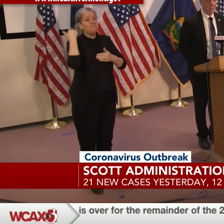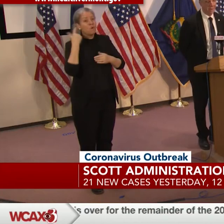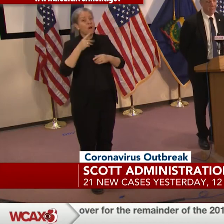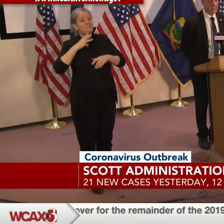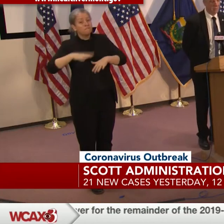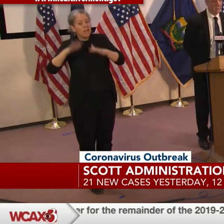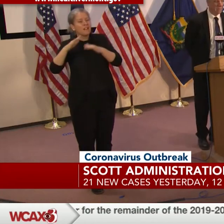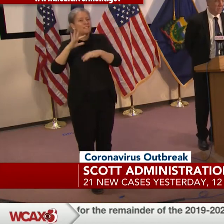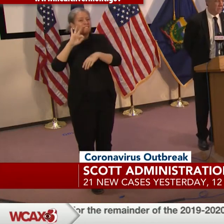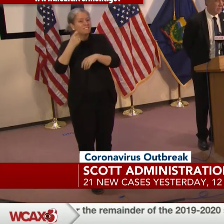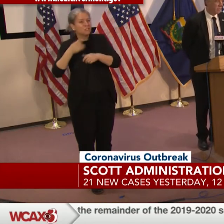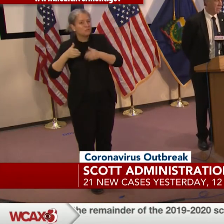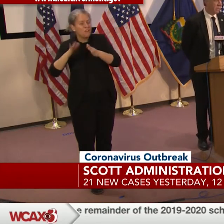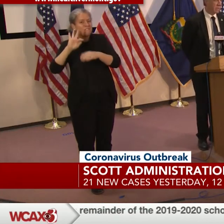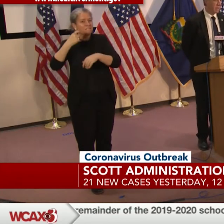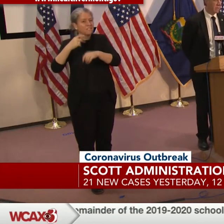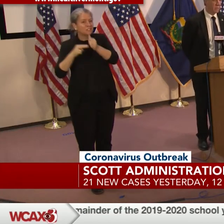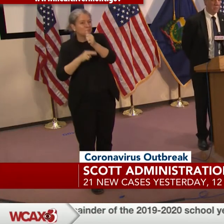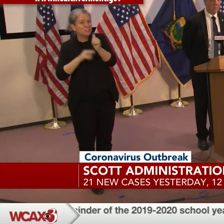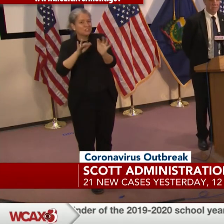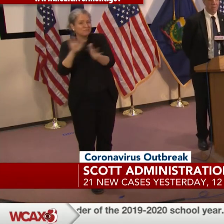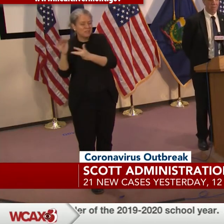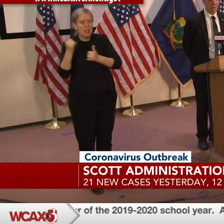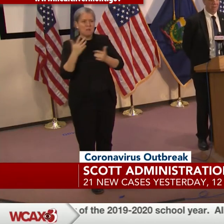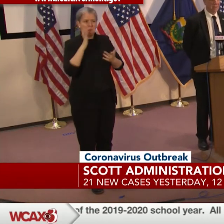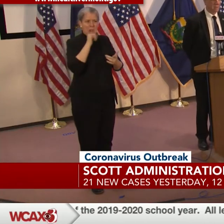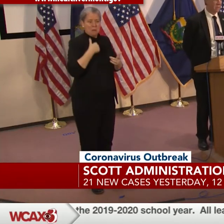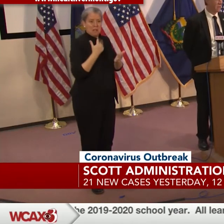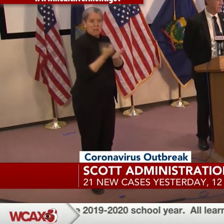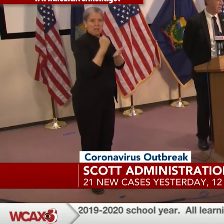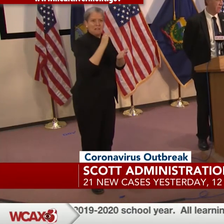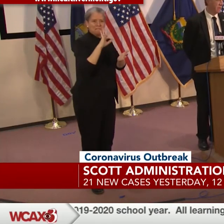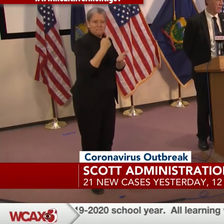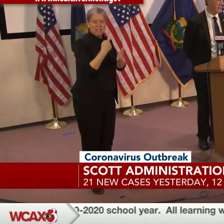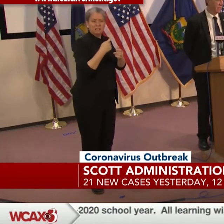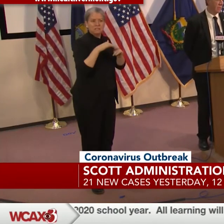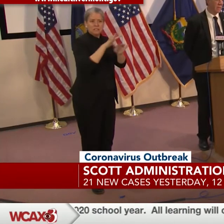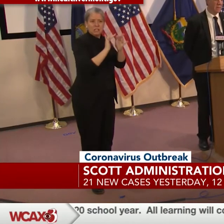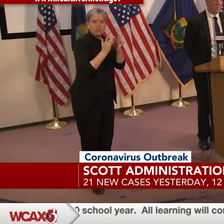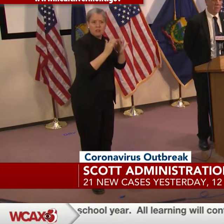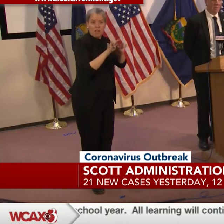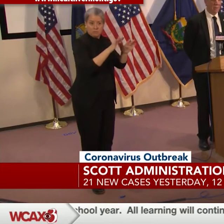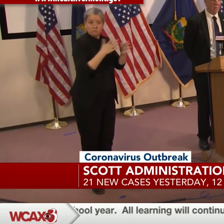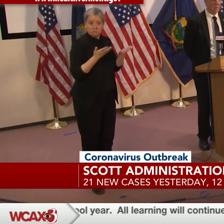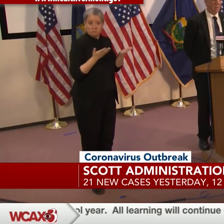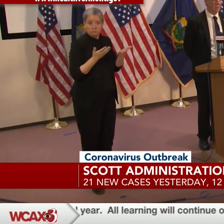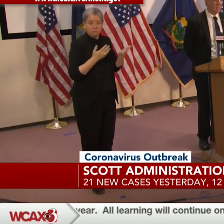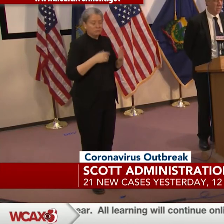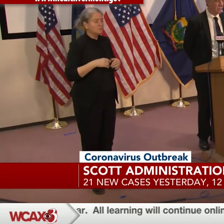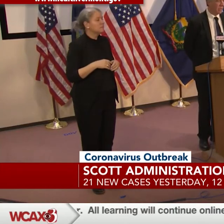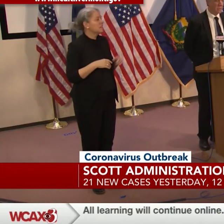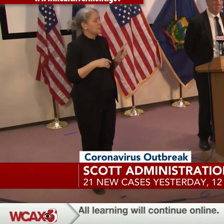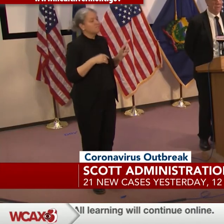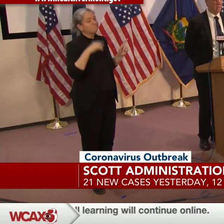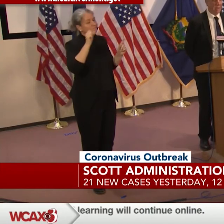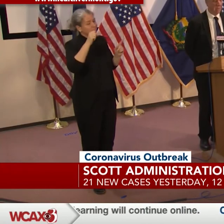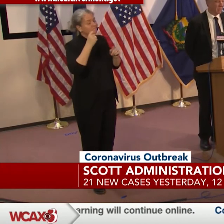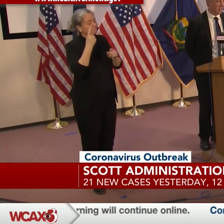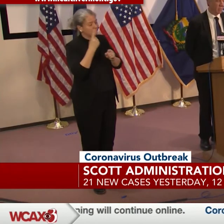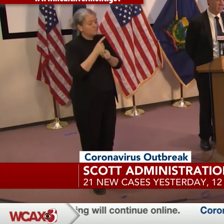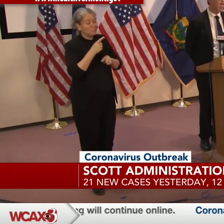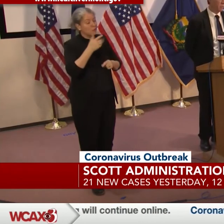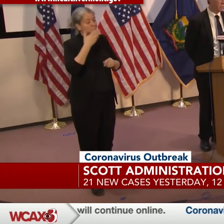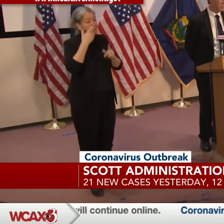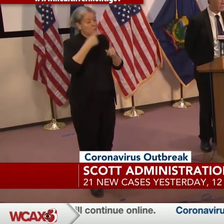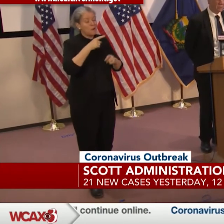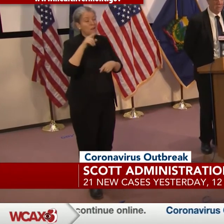As you may recall, after Irene, there were a lot of lessons learned, and we did things better after